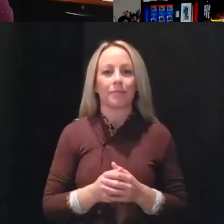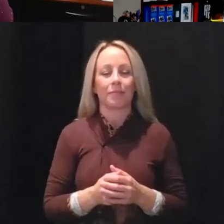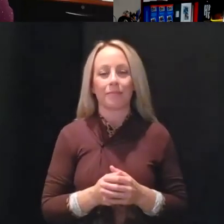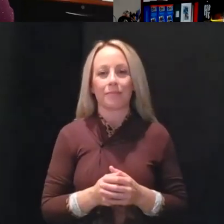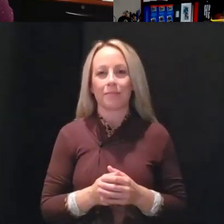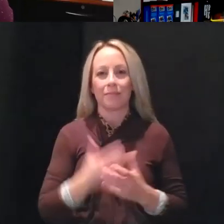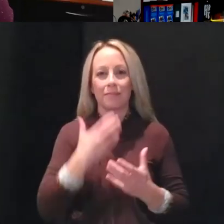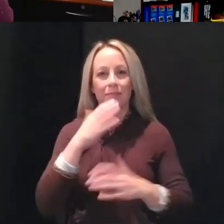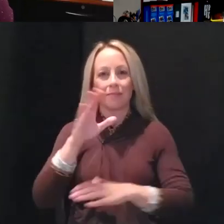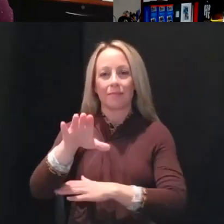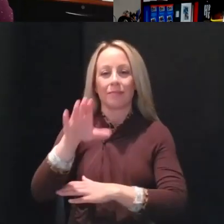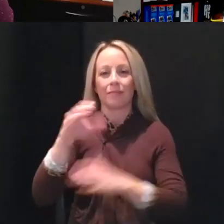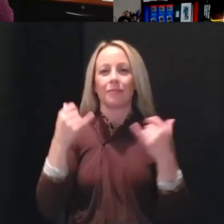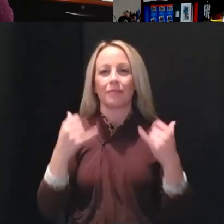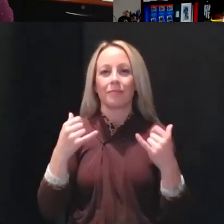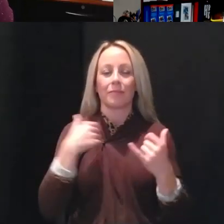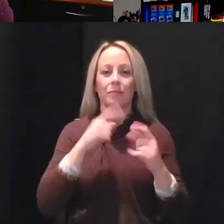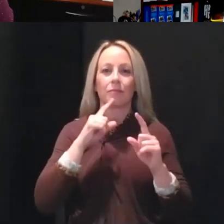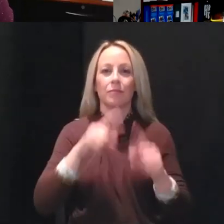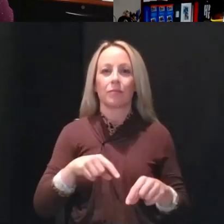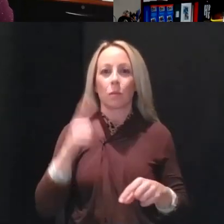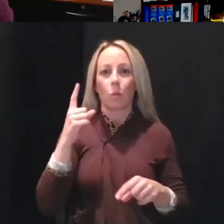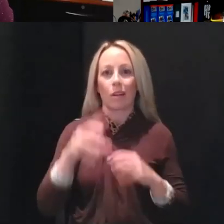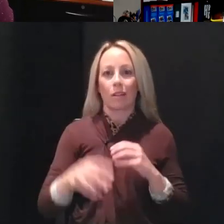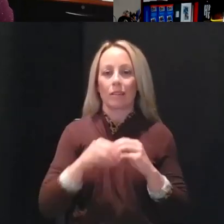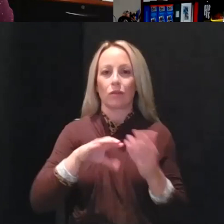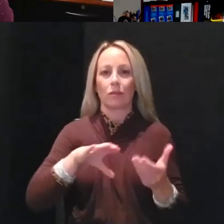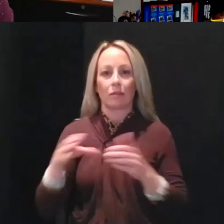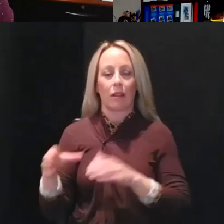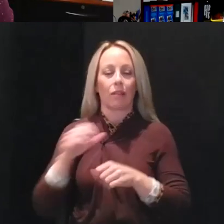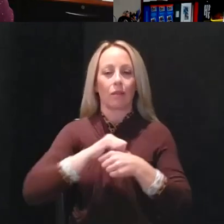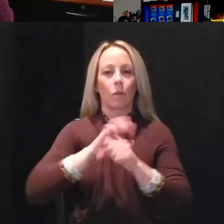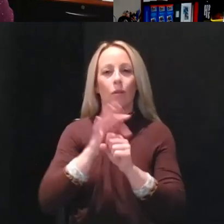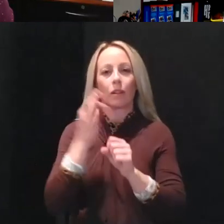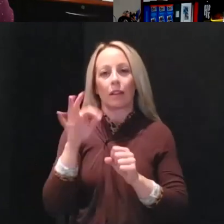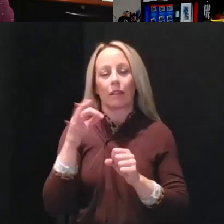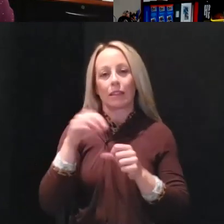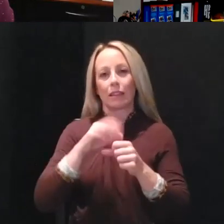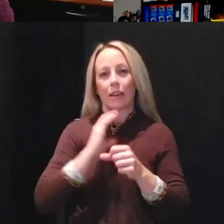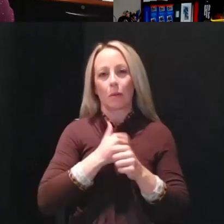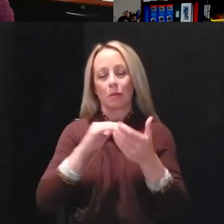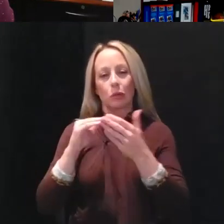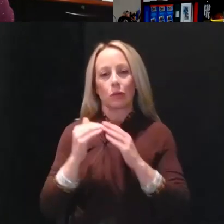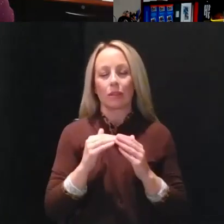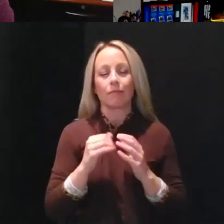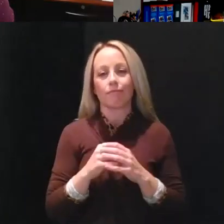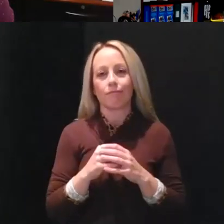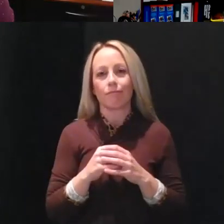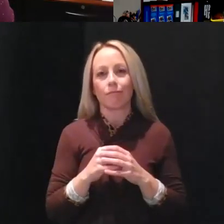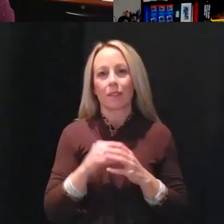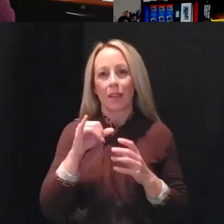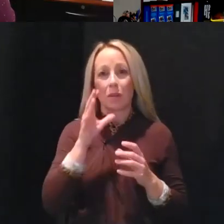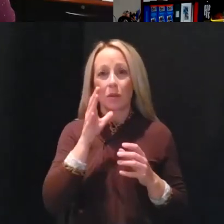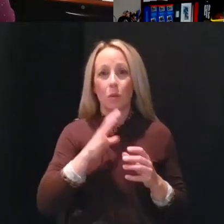Good afternoon. Today we are reporting one additional death of COVID-19 in our community. And this was a woman in